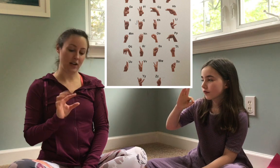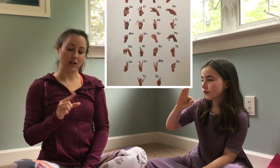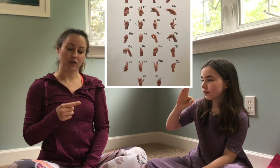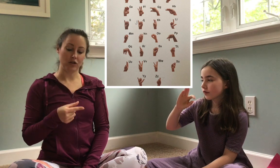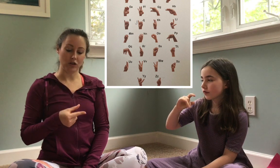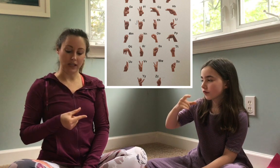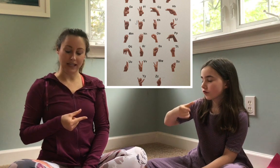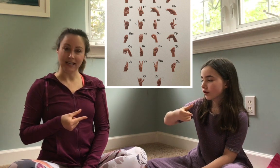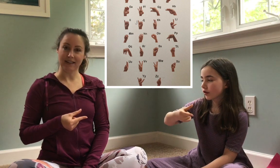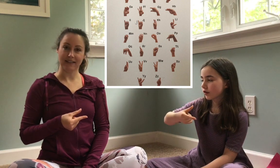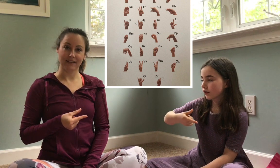G,